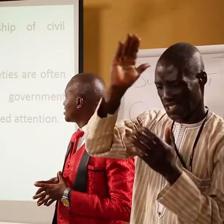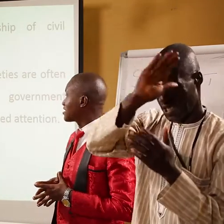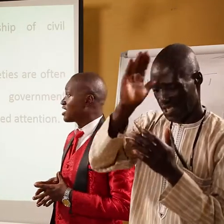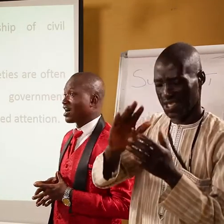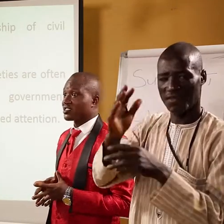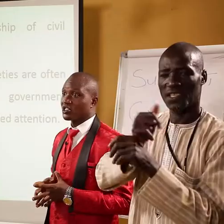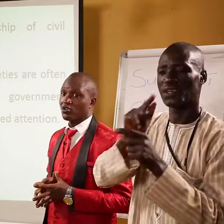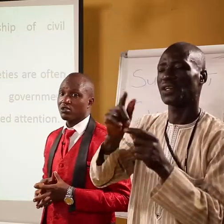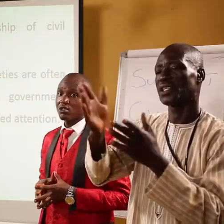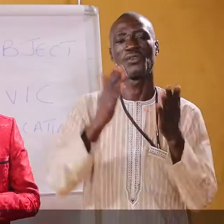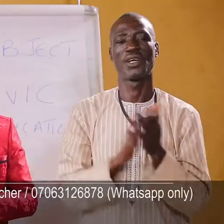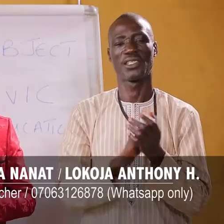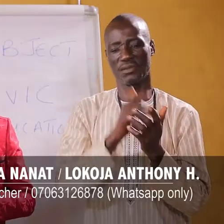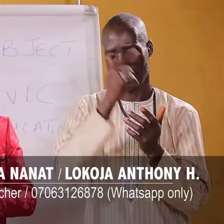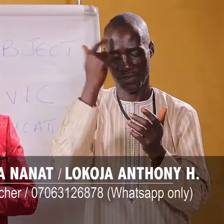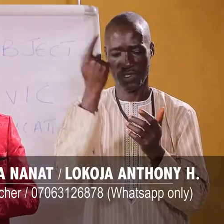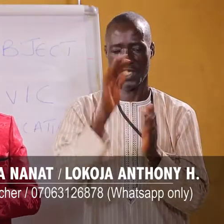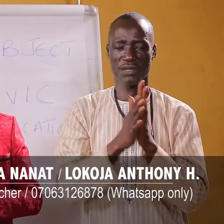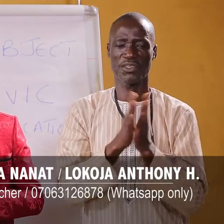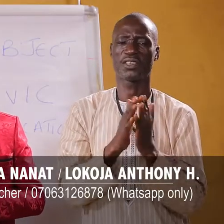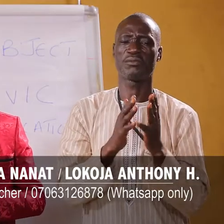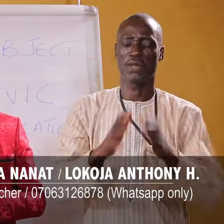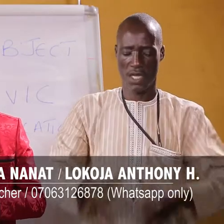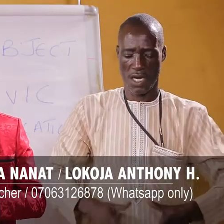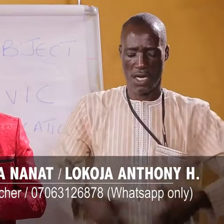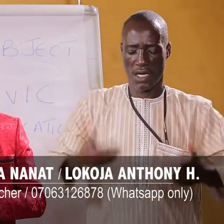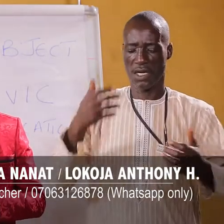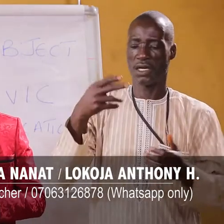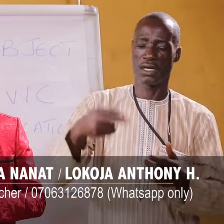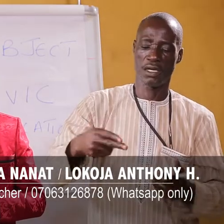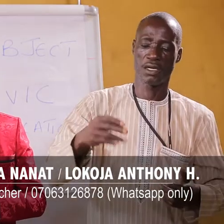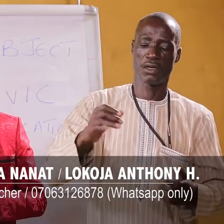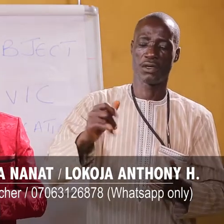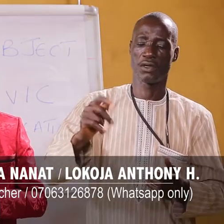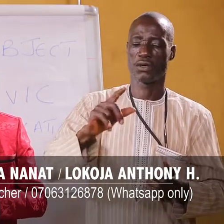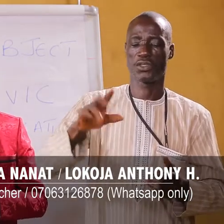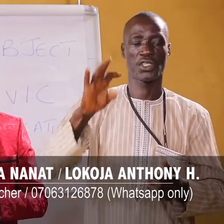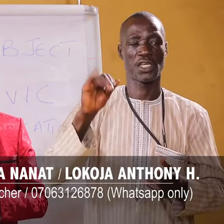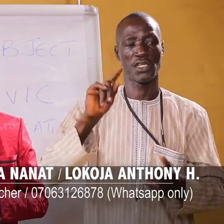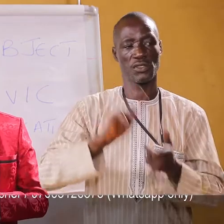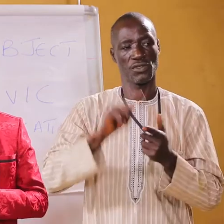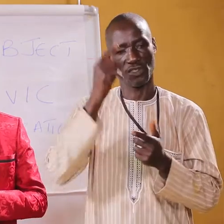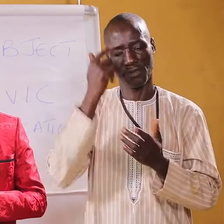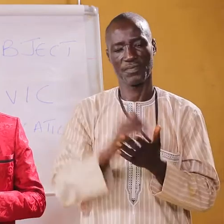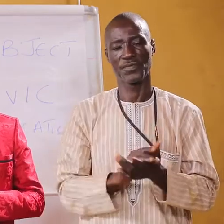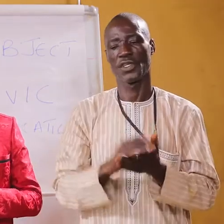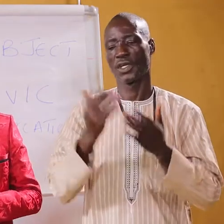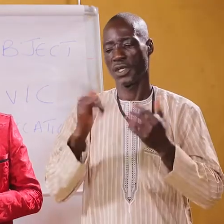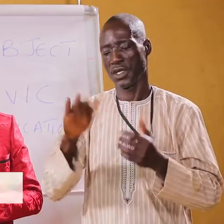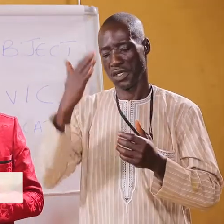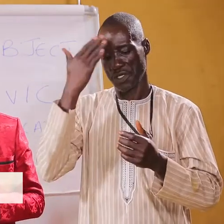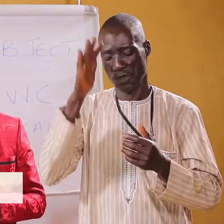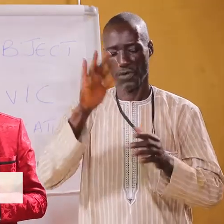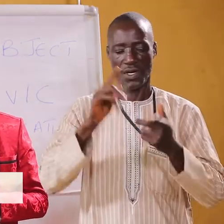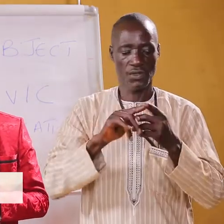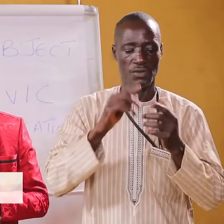the needed attention. So it simply means that there are CSOs that to an extent don't know how to dialogue